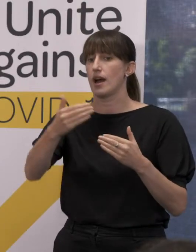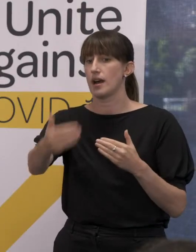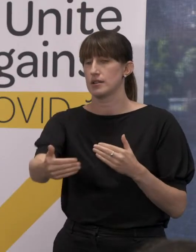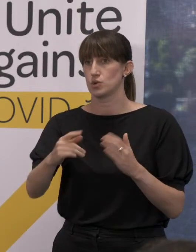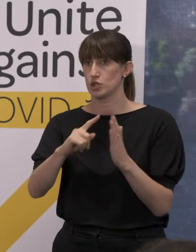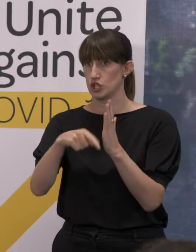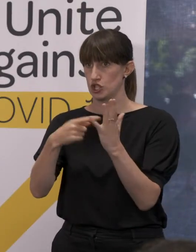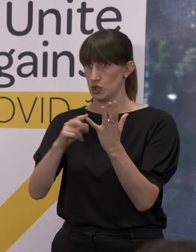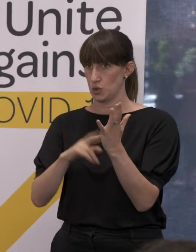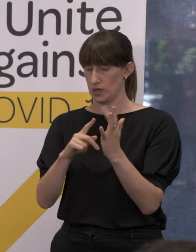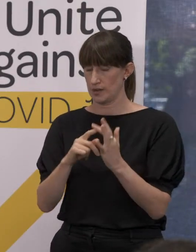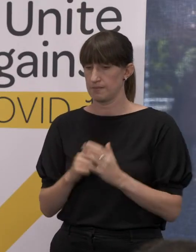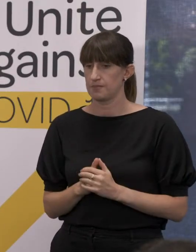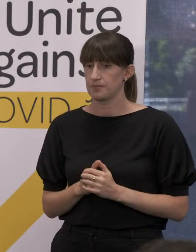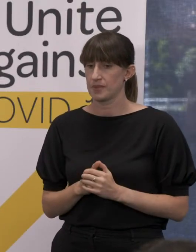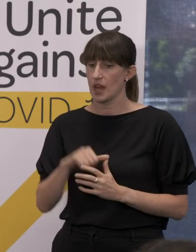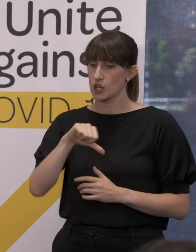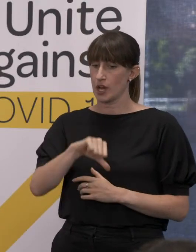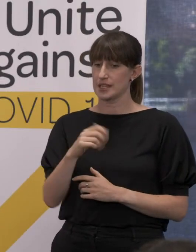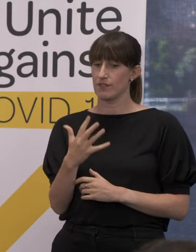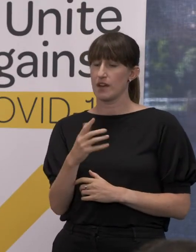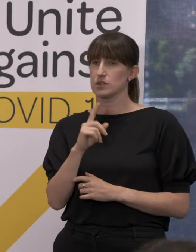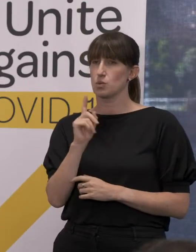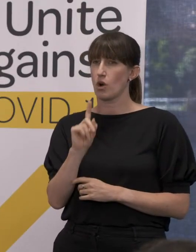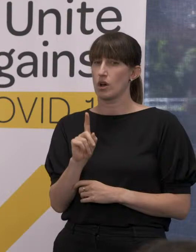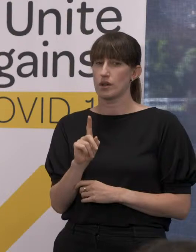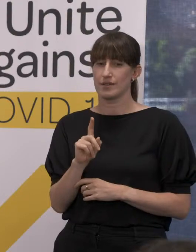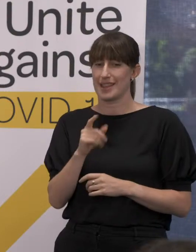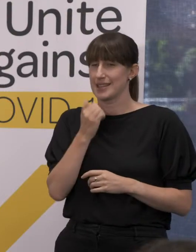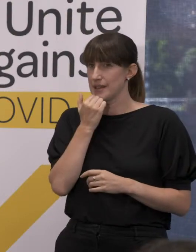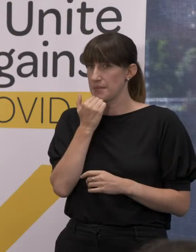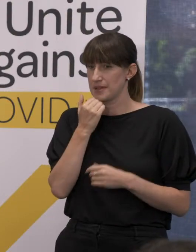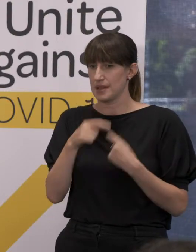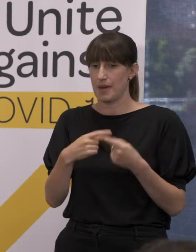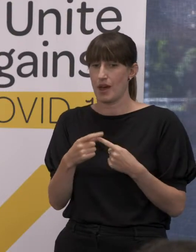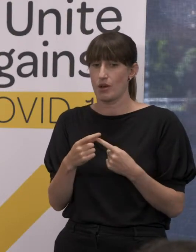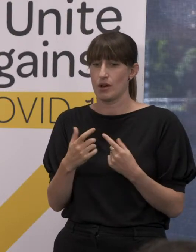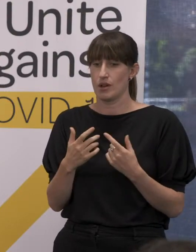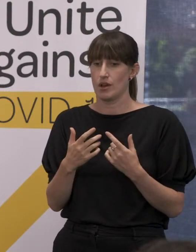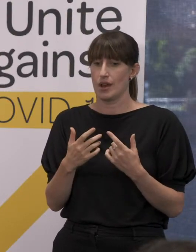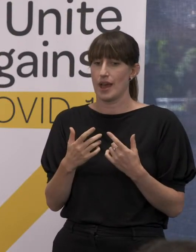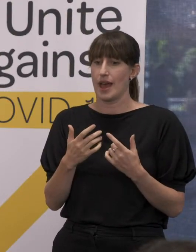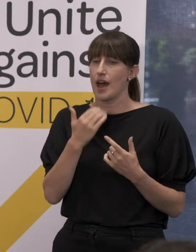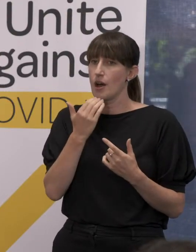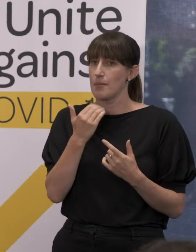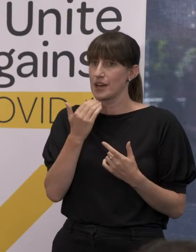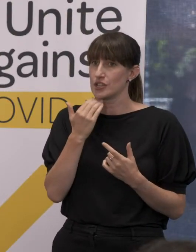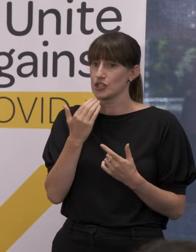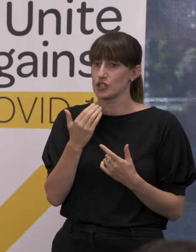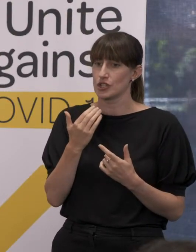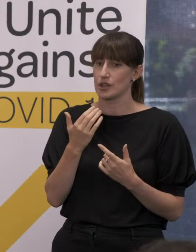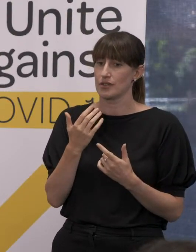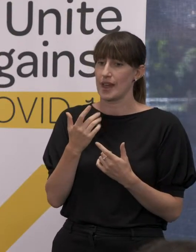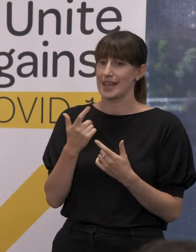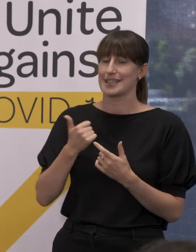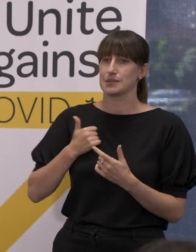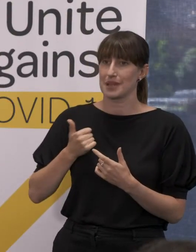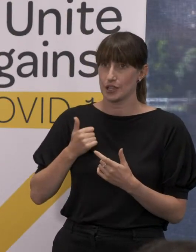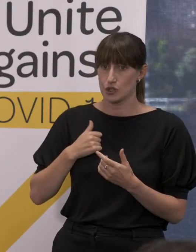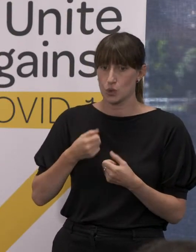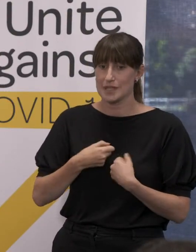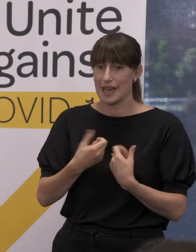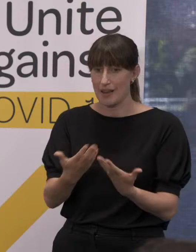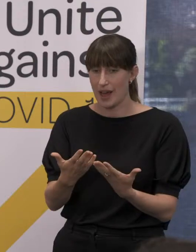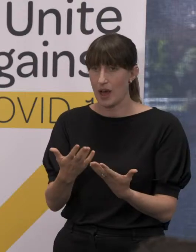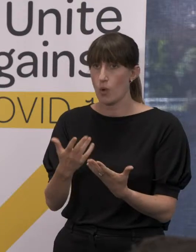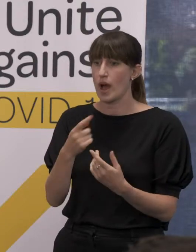DHBs to deliver in that week based on both their plans and on the vaccine amount that they had ordered or had indicated they would require for